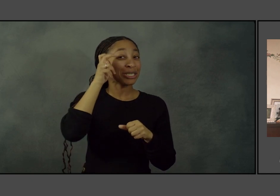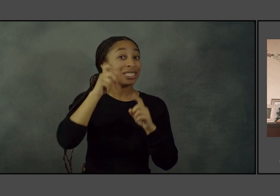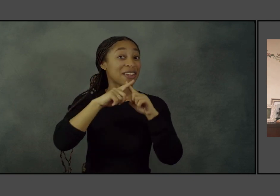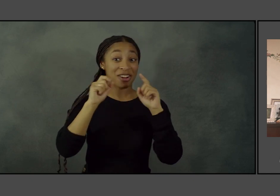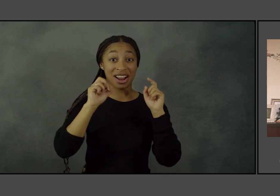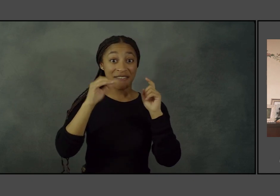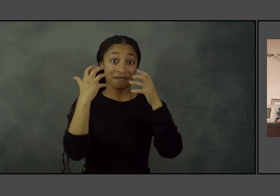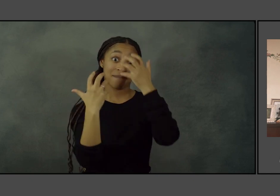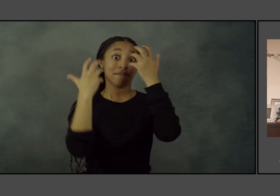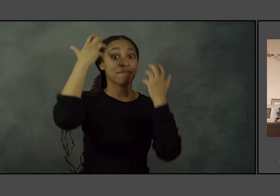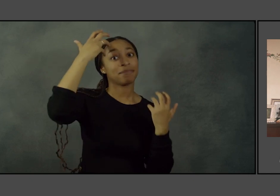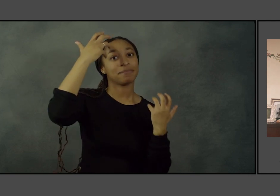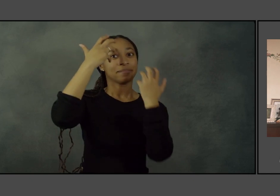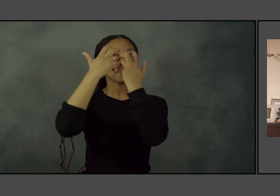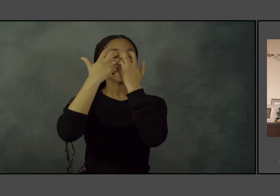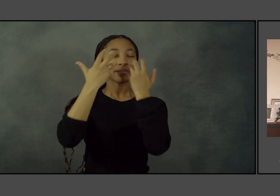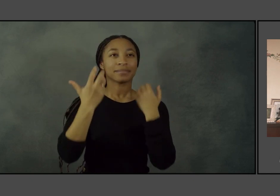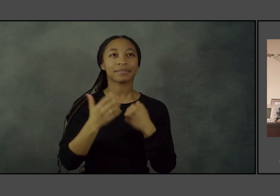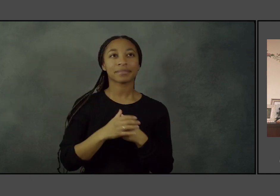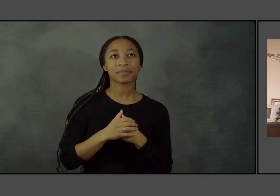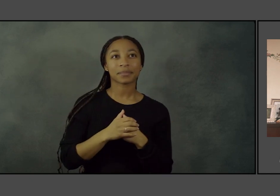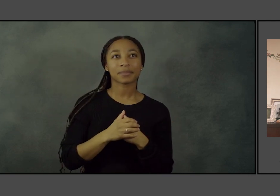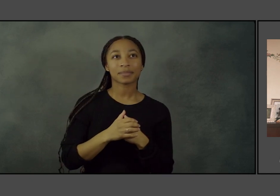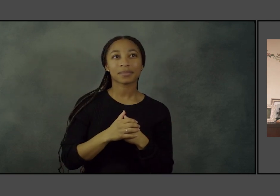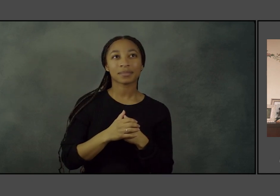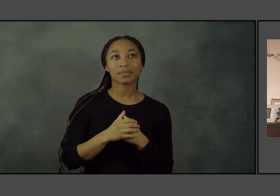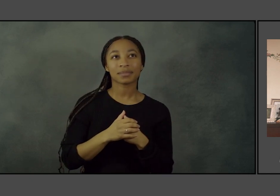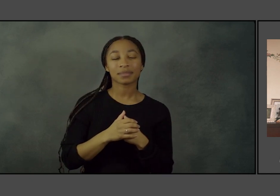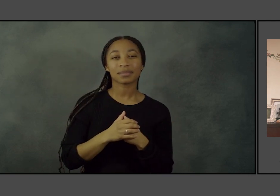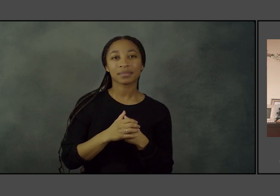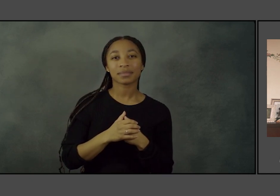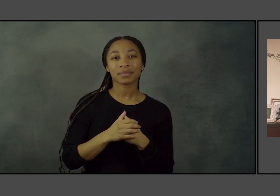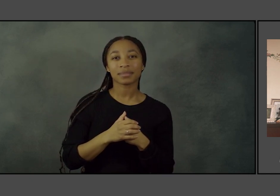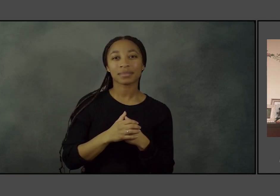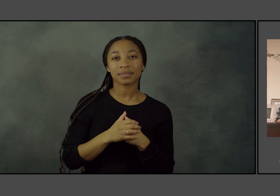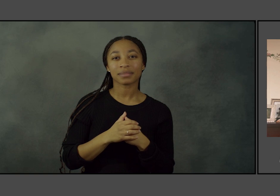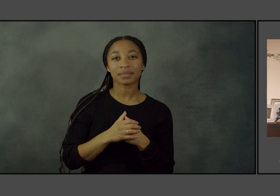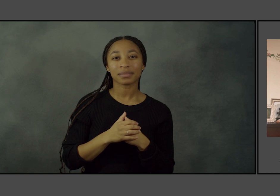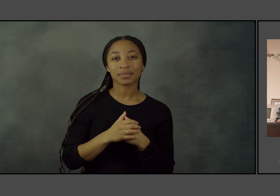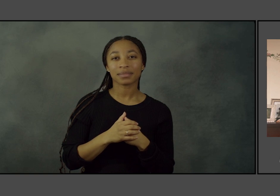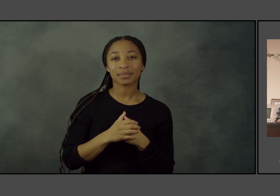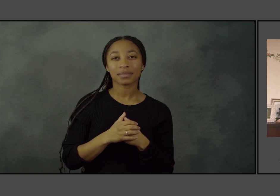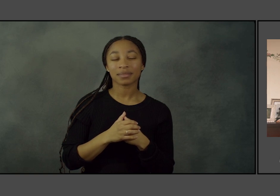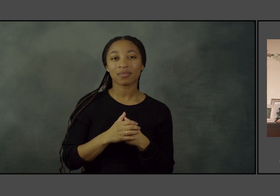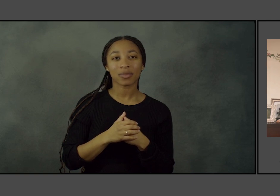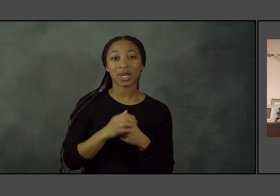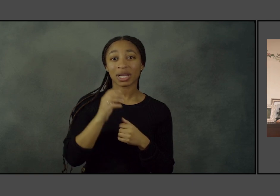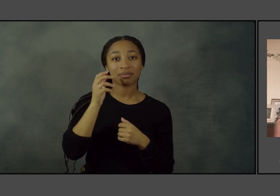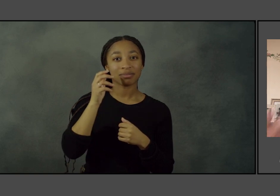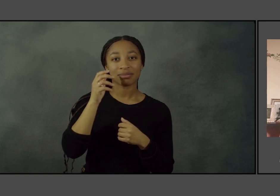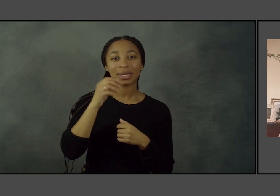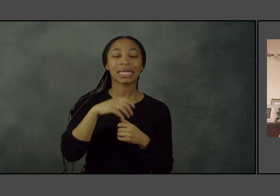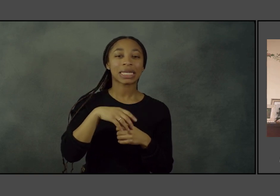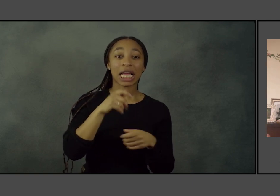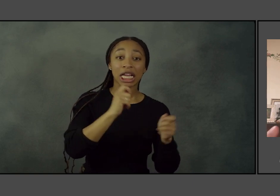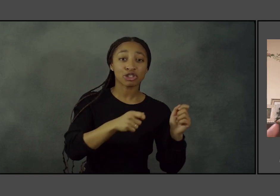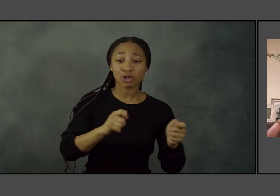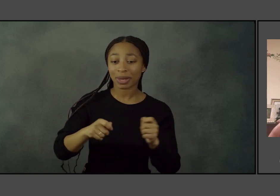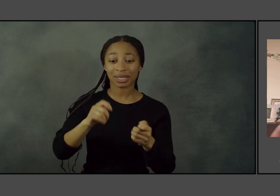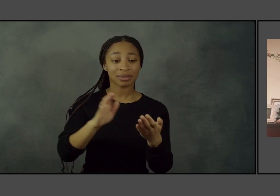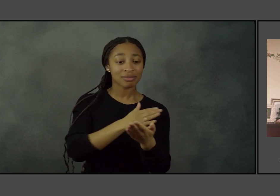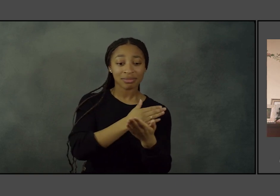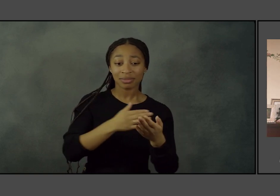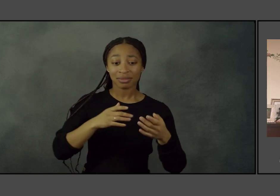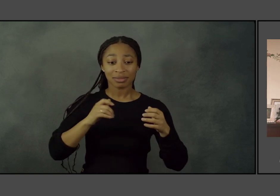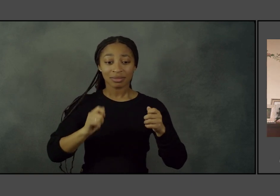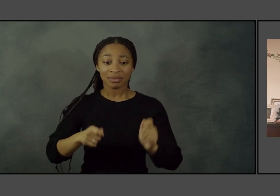hear, without, instruments have been gendered, and without hearing the drums a certain way, like I felt